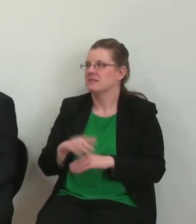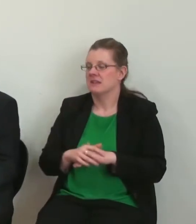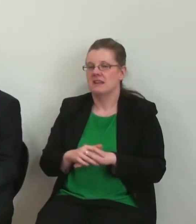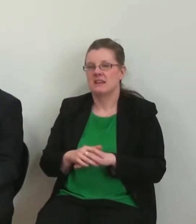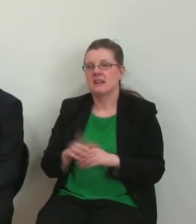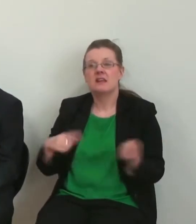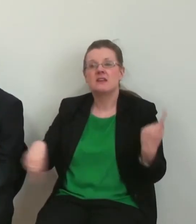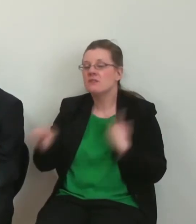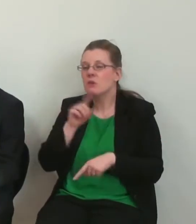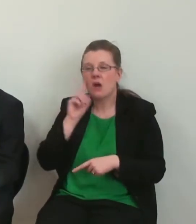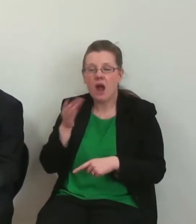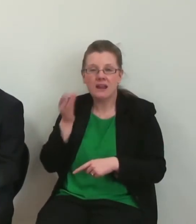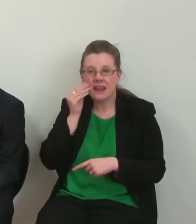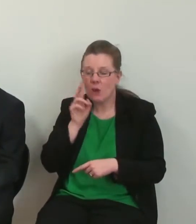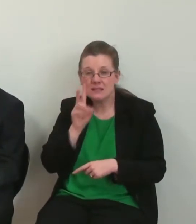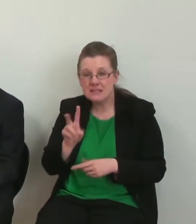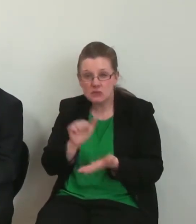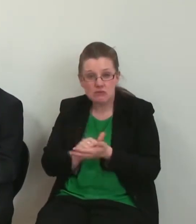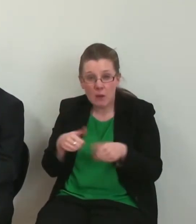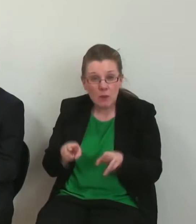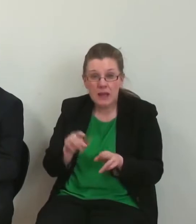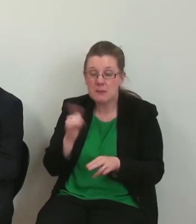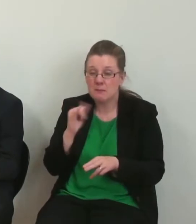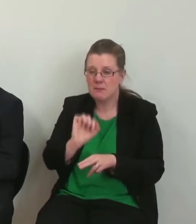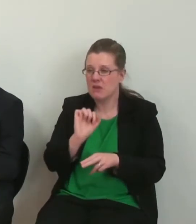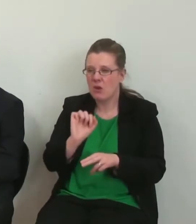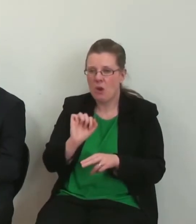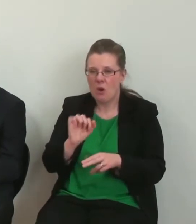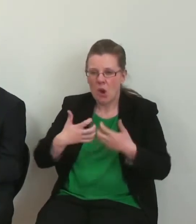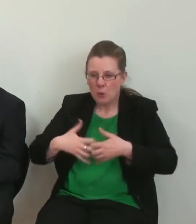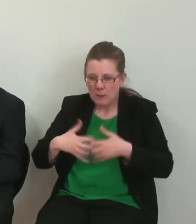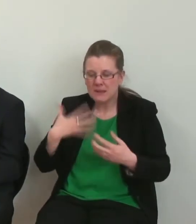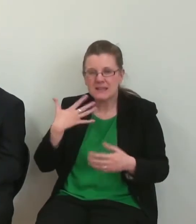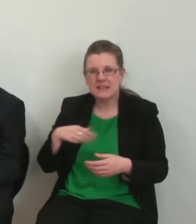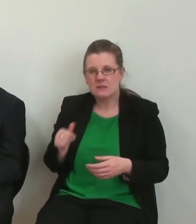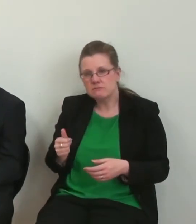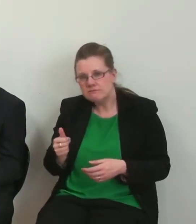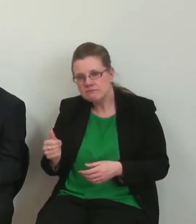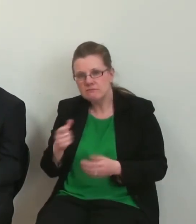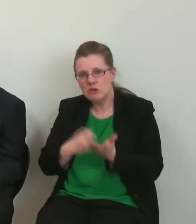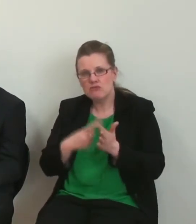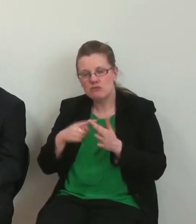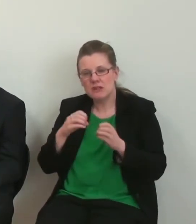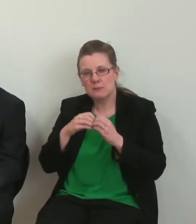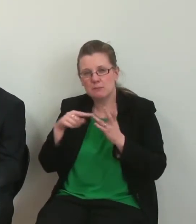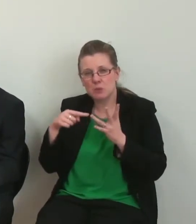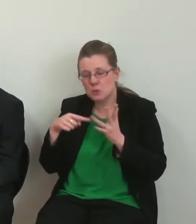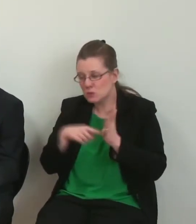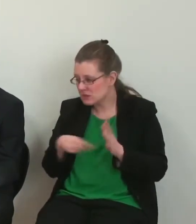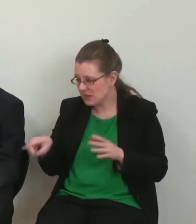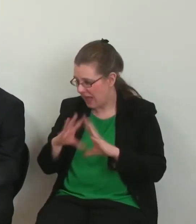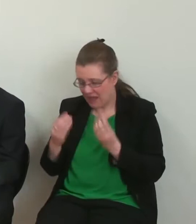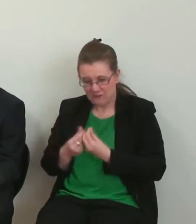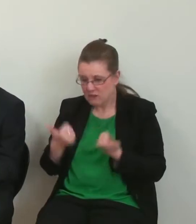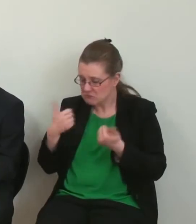if you're not able to hear or see us in the right way, it might be that your device might need rebooting. It's all coming out fine at this end.